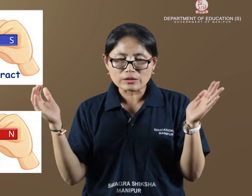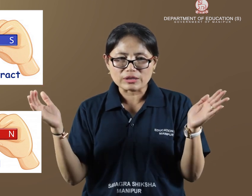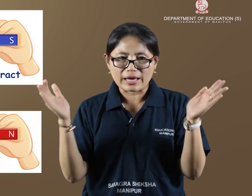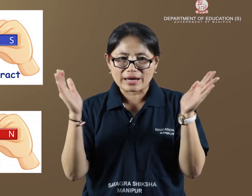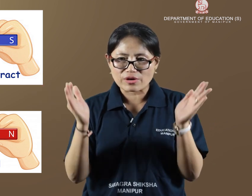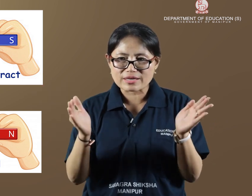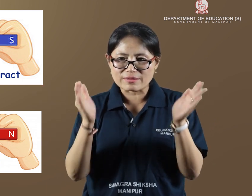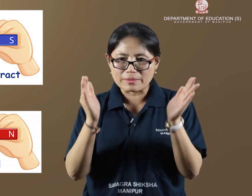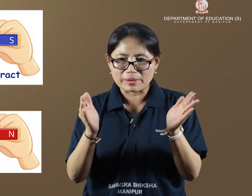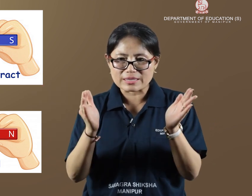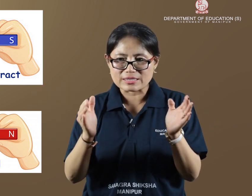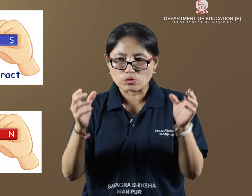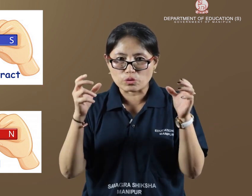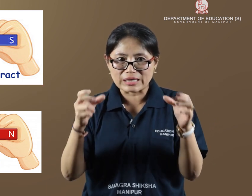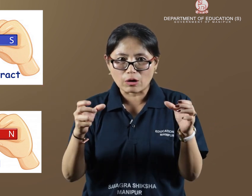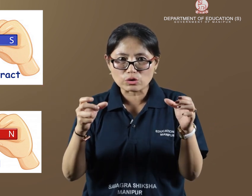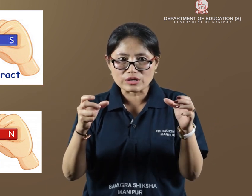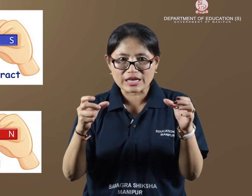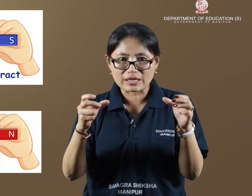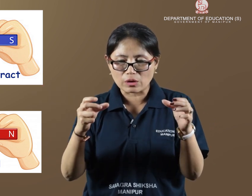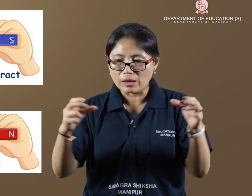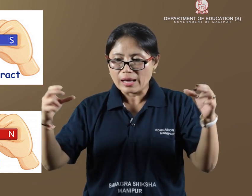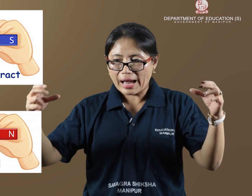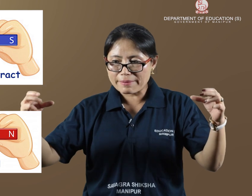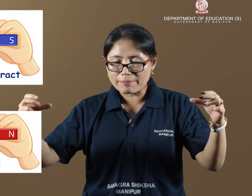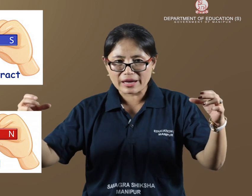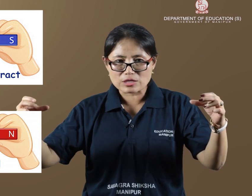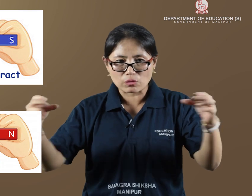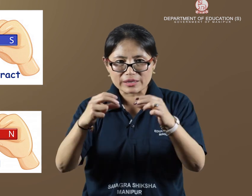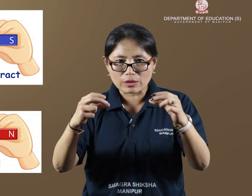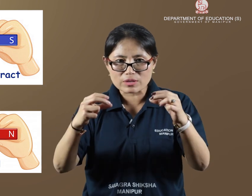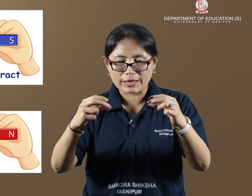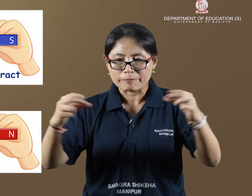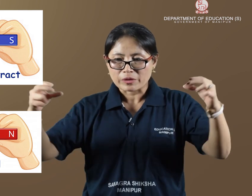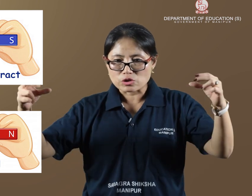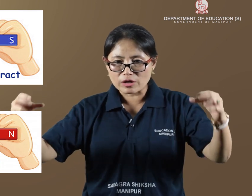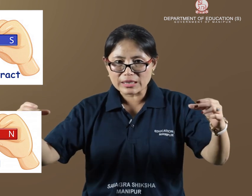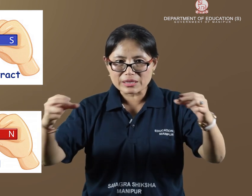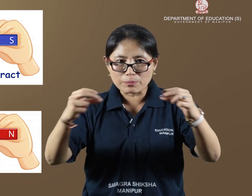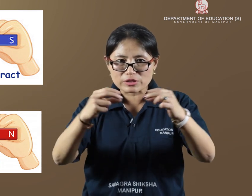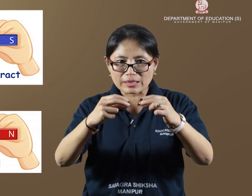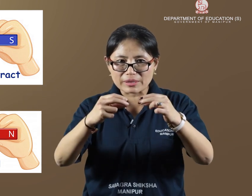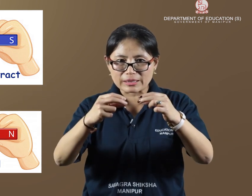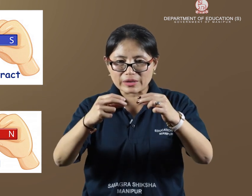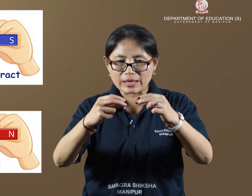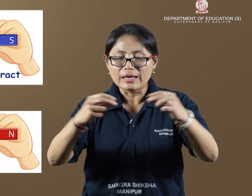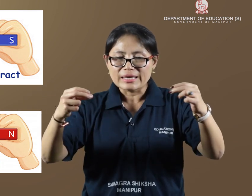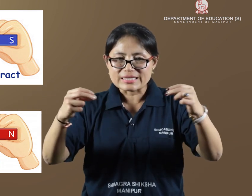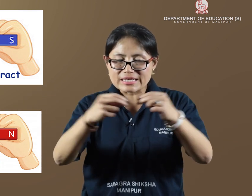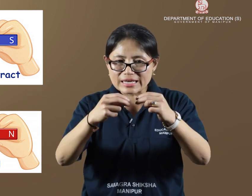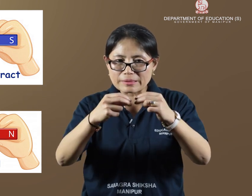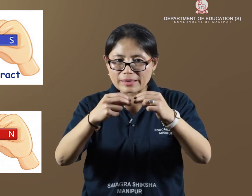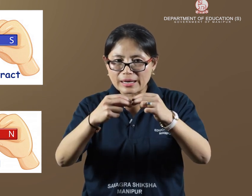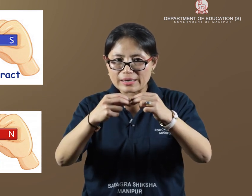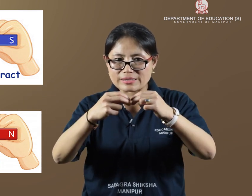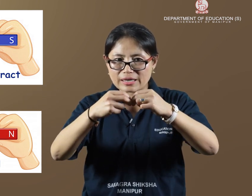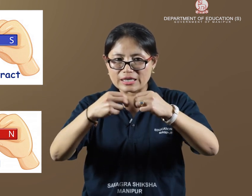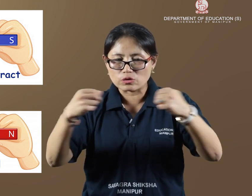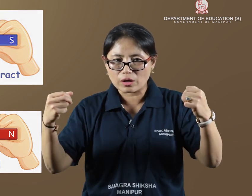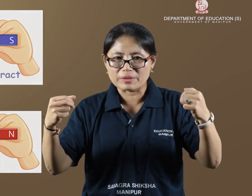gana attraction repulsion je without contact niko hariba magnet sokna deko se sokna dabida pusalak matamda singjhanba natraga inthorak pase